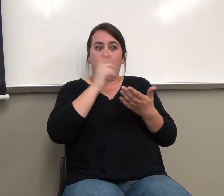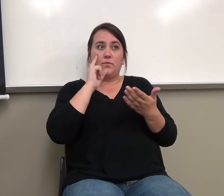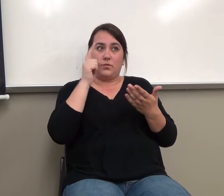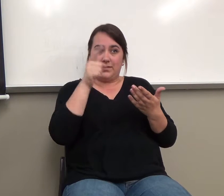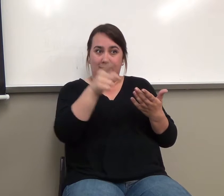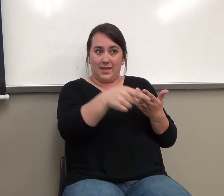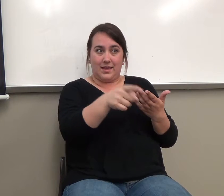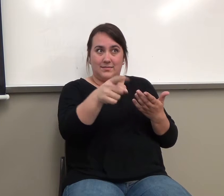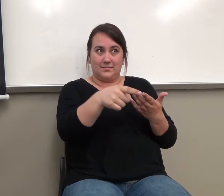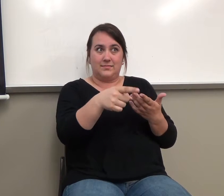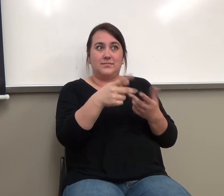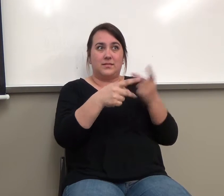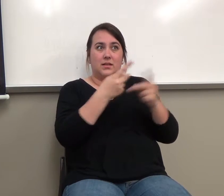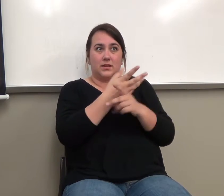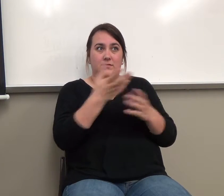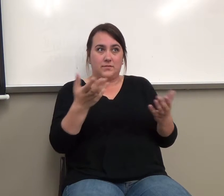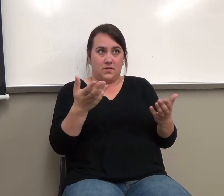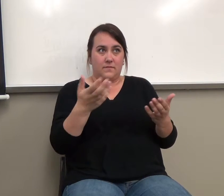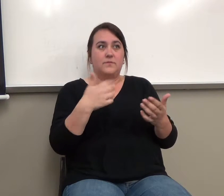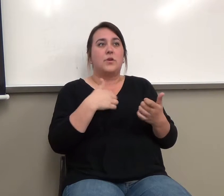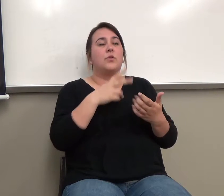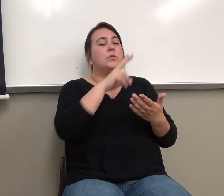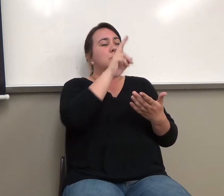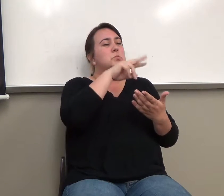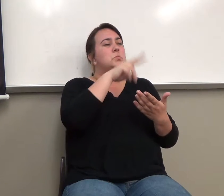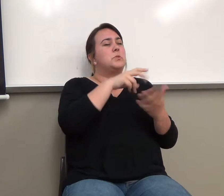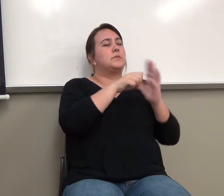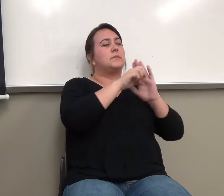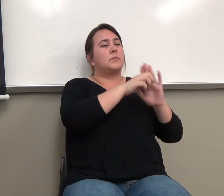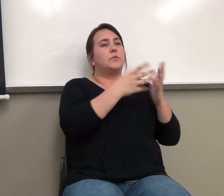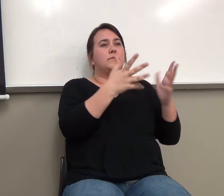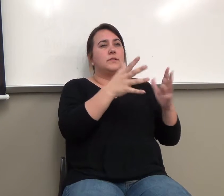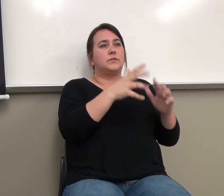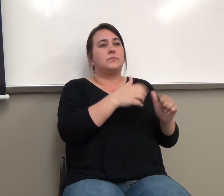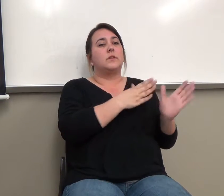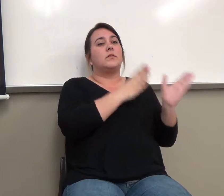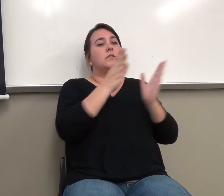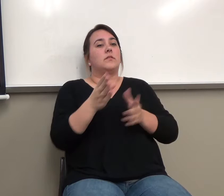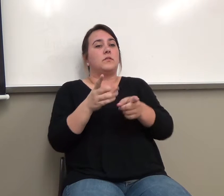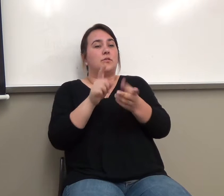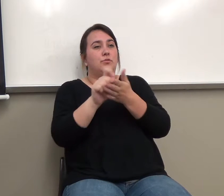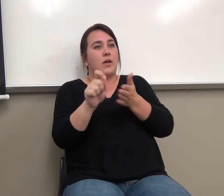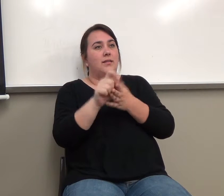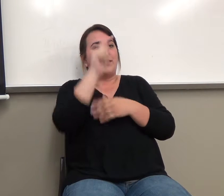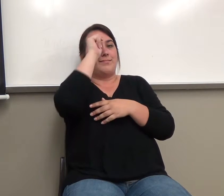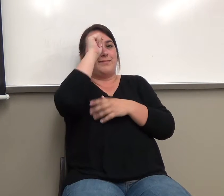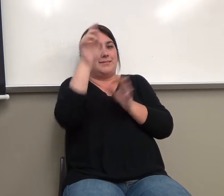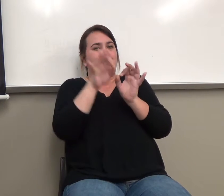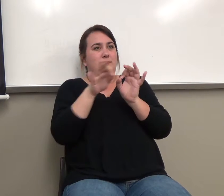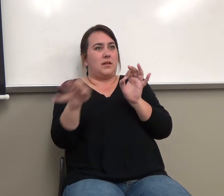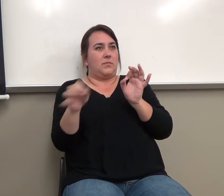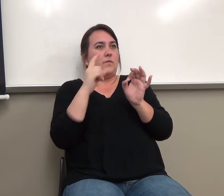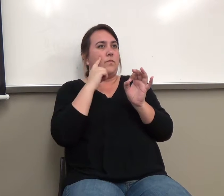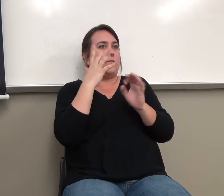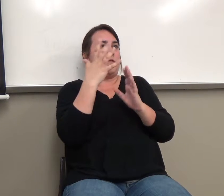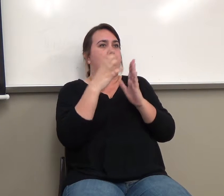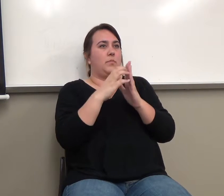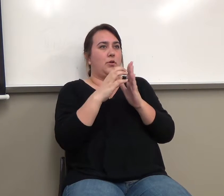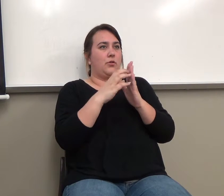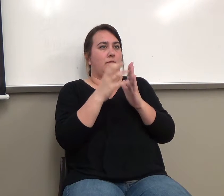your own? What you're writing here is a thesis statement for a 5-paragraph essay,